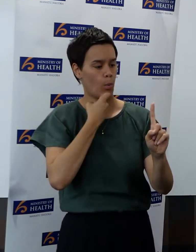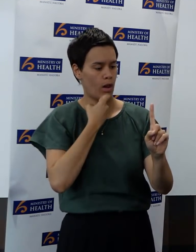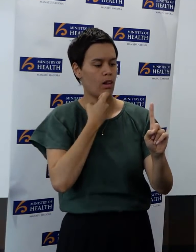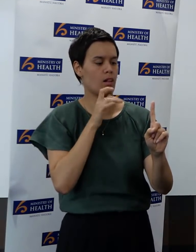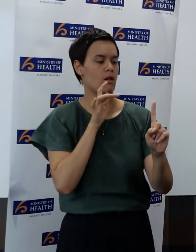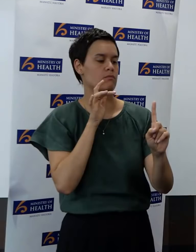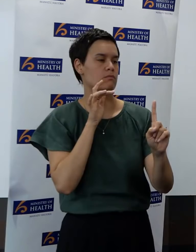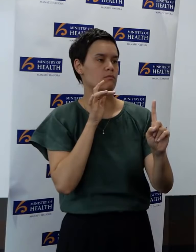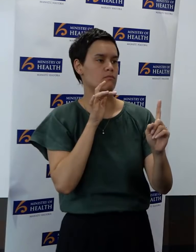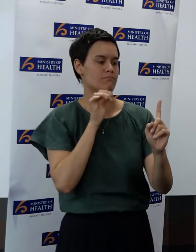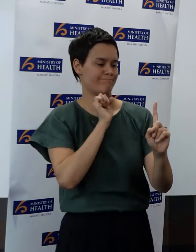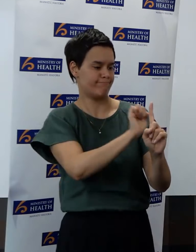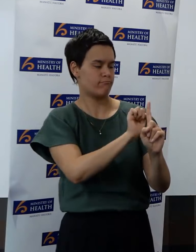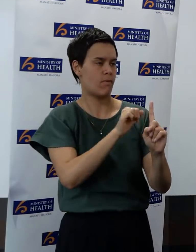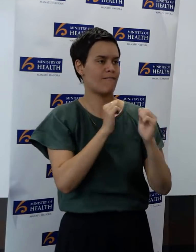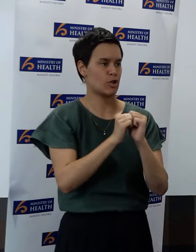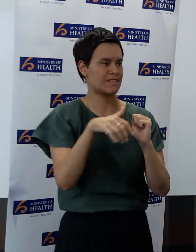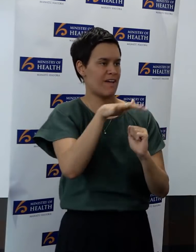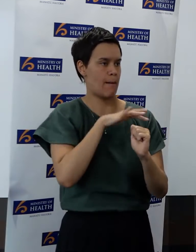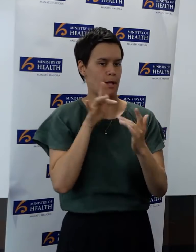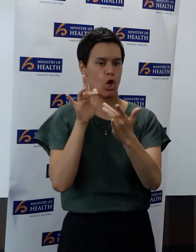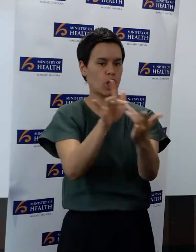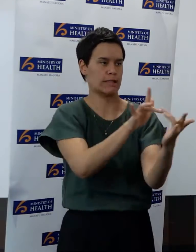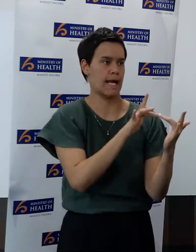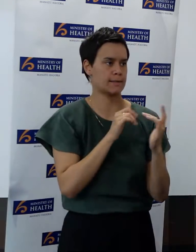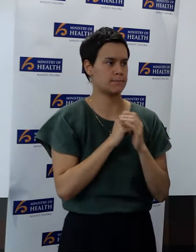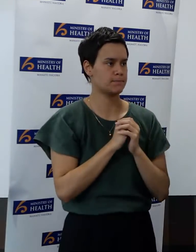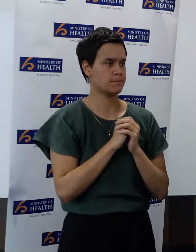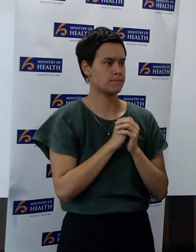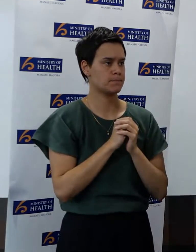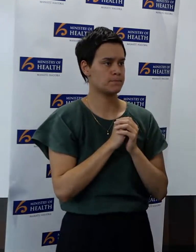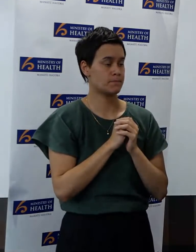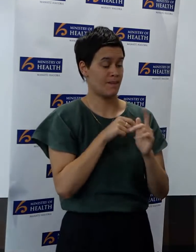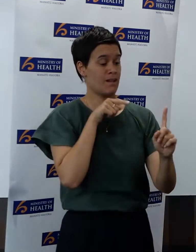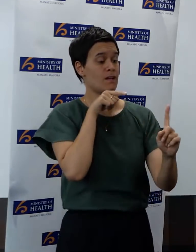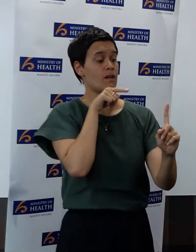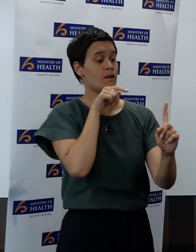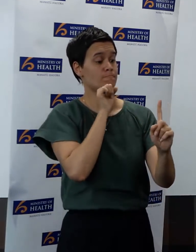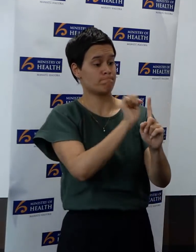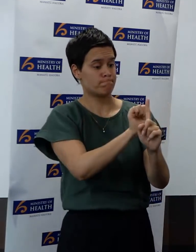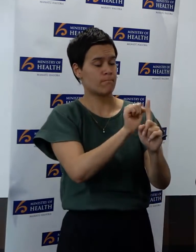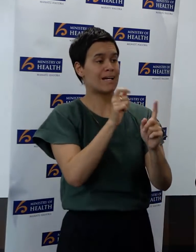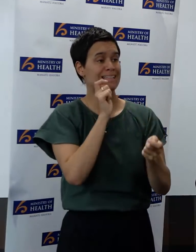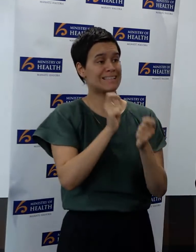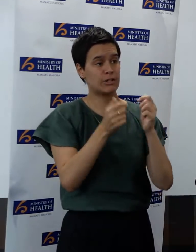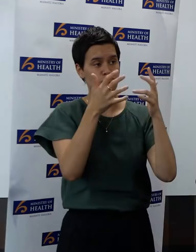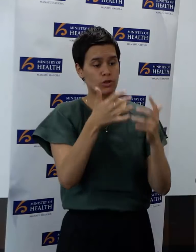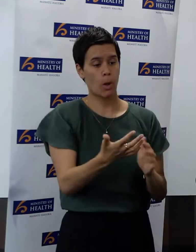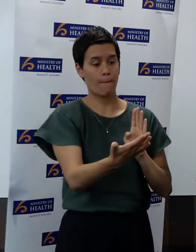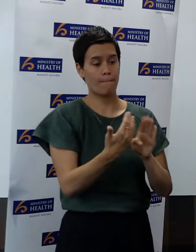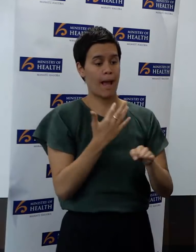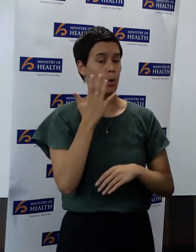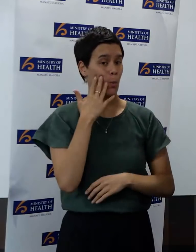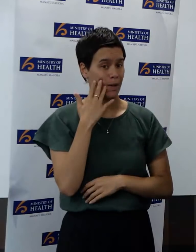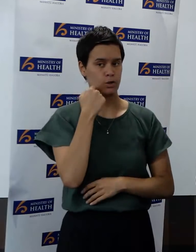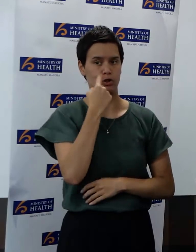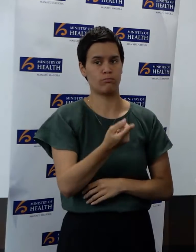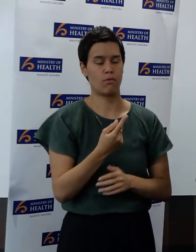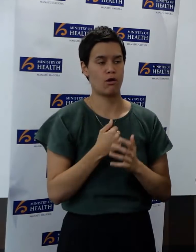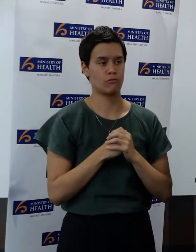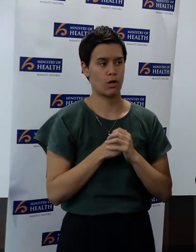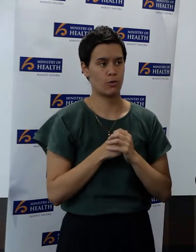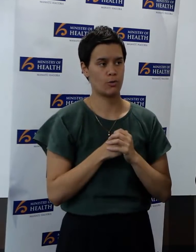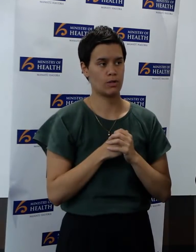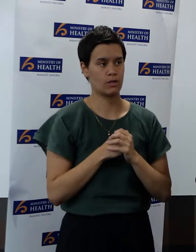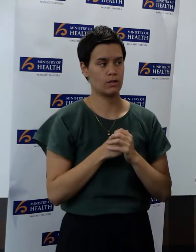the test result. When did you say the test result would be? The test result's due back tomorrow. I don't know exactly when, but rest